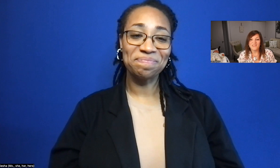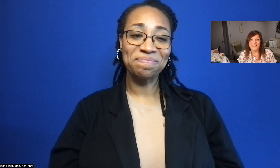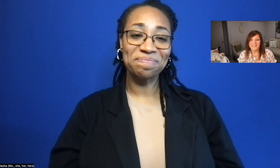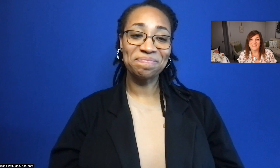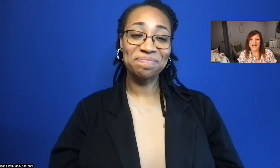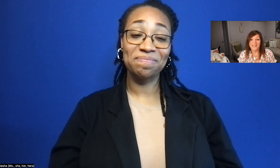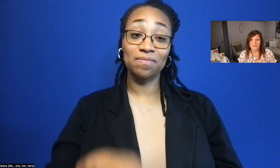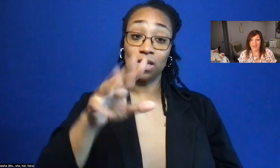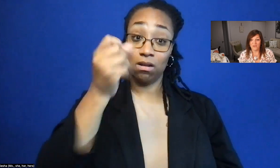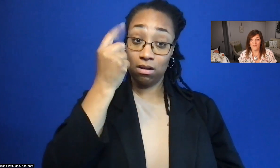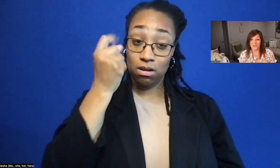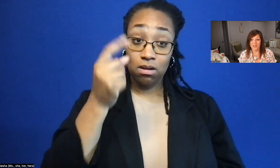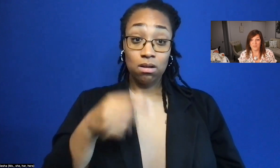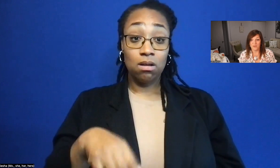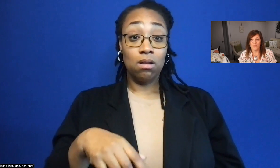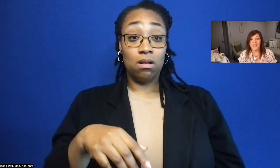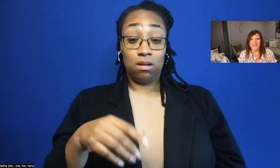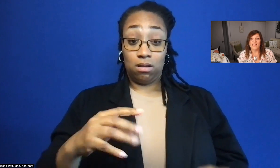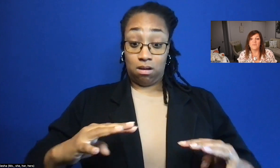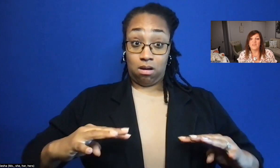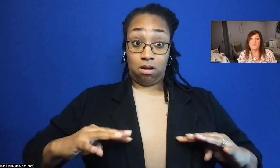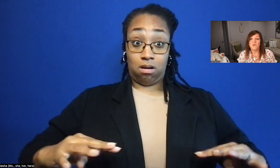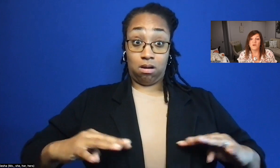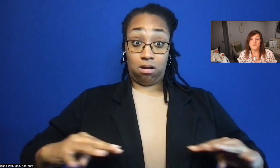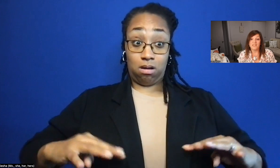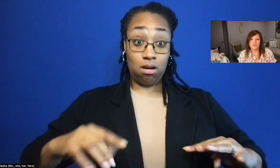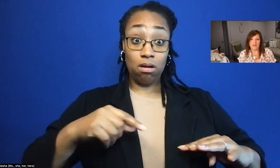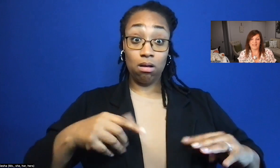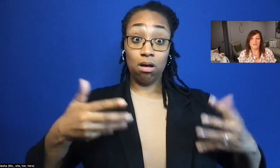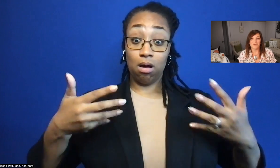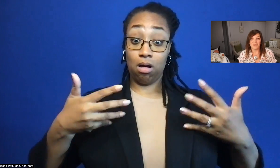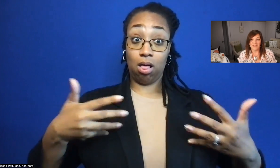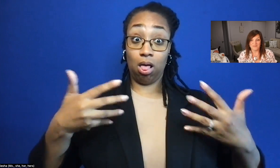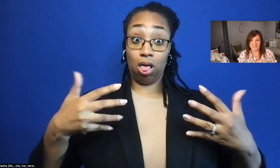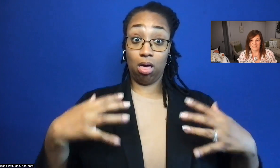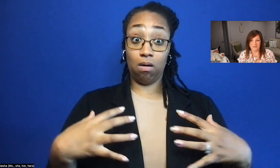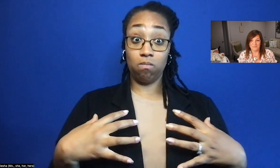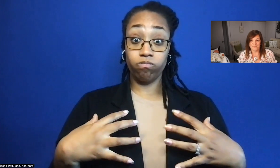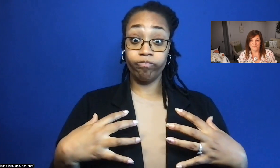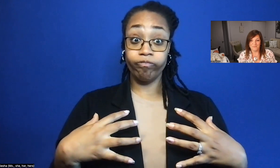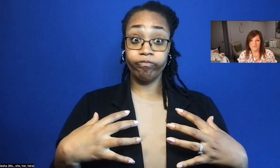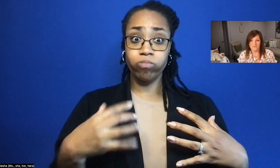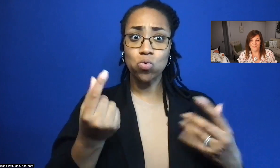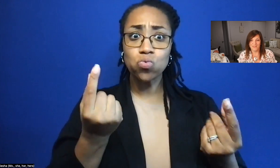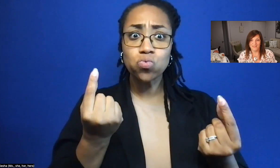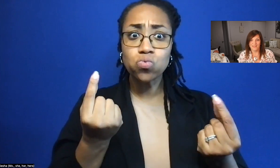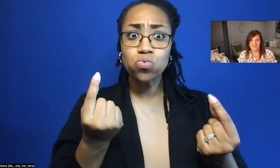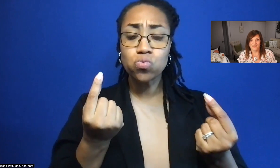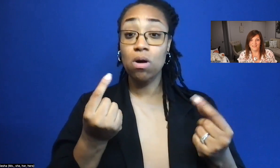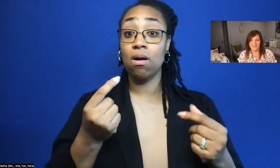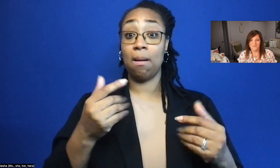Milk that does not come out of your nipple can be absorbed in your body through your lymph system.